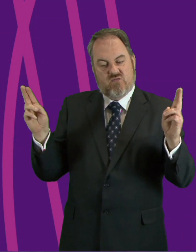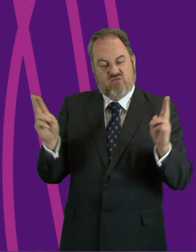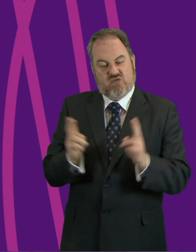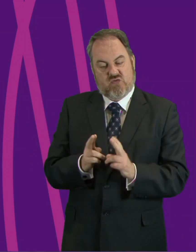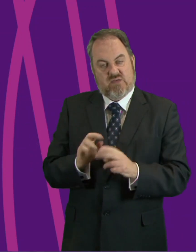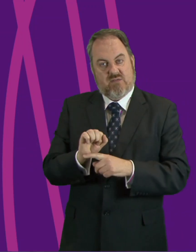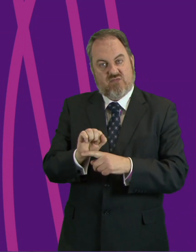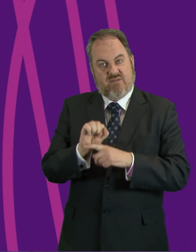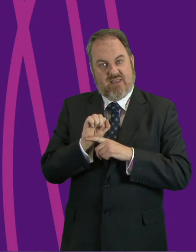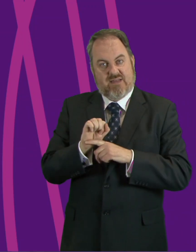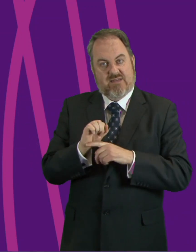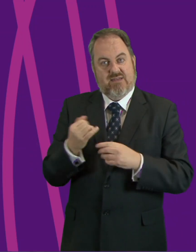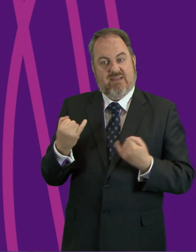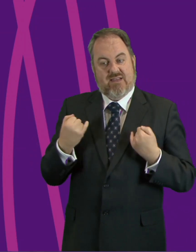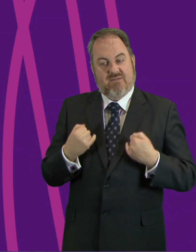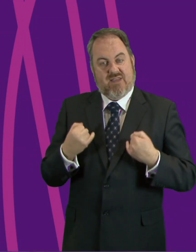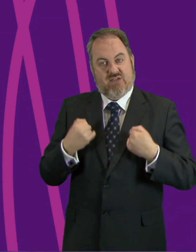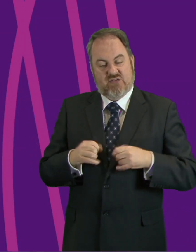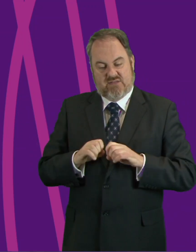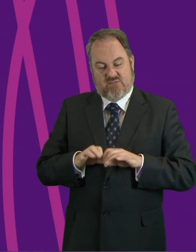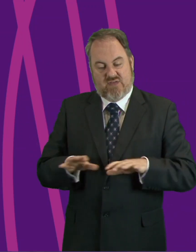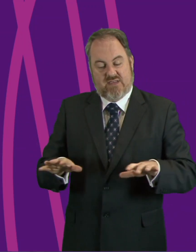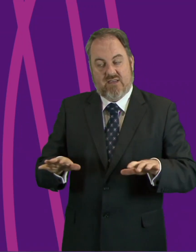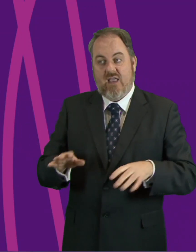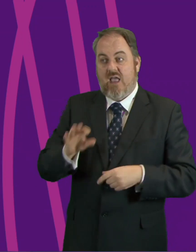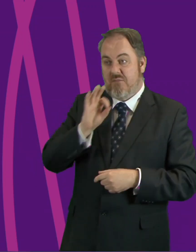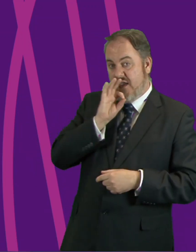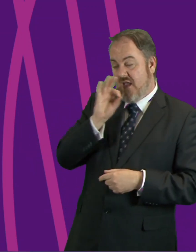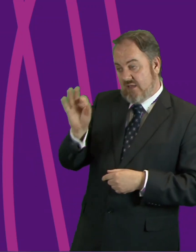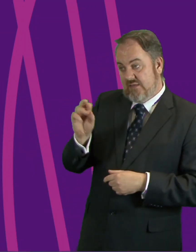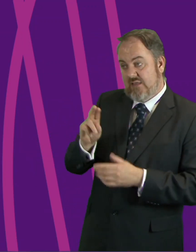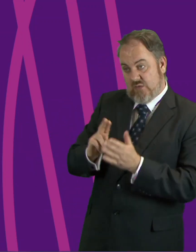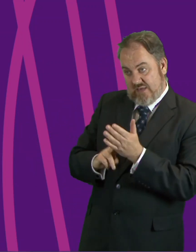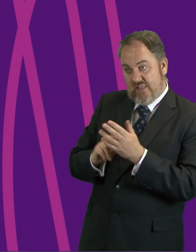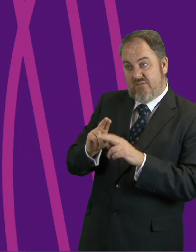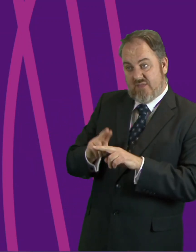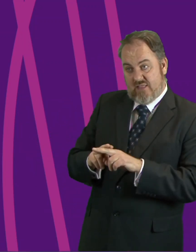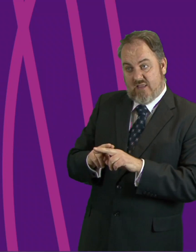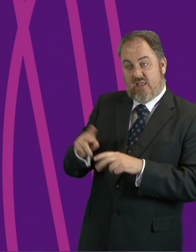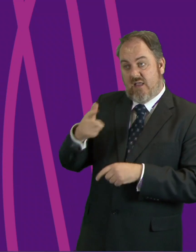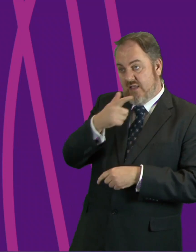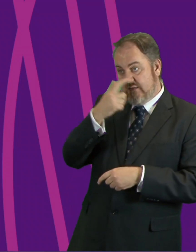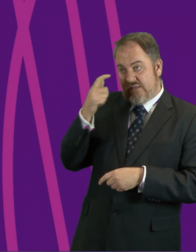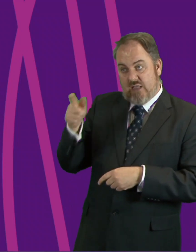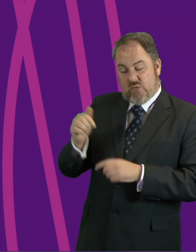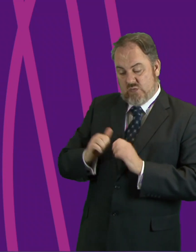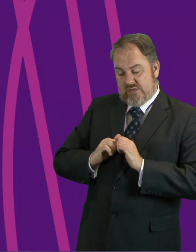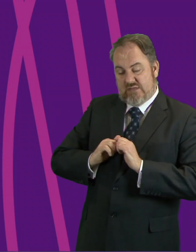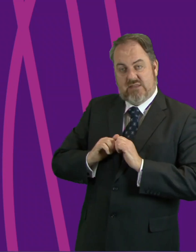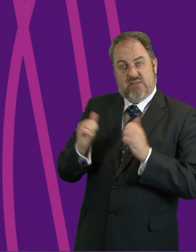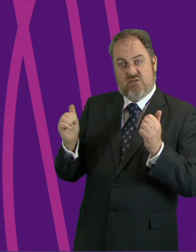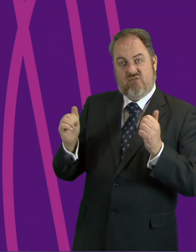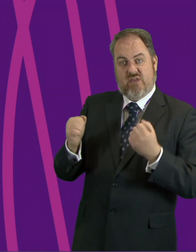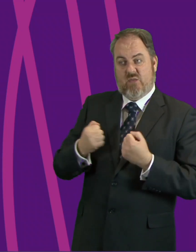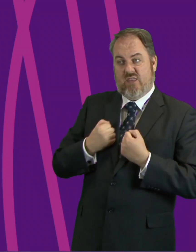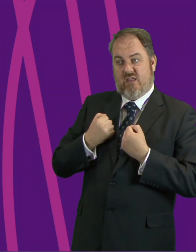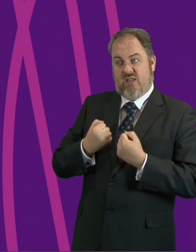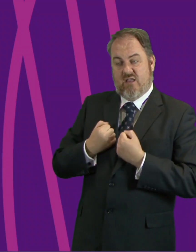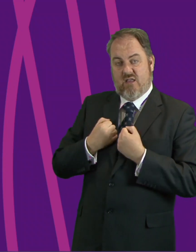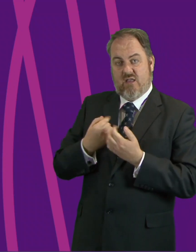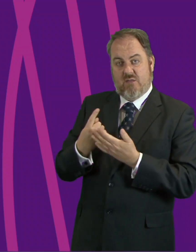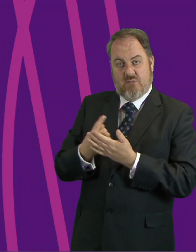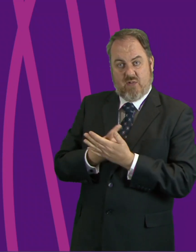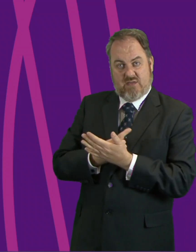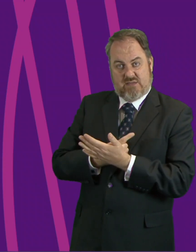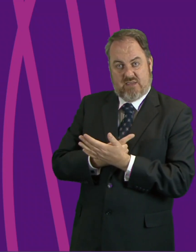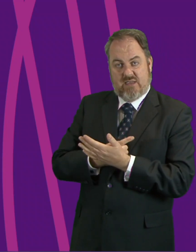care homes. And I hope Neil Findlay, even if he, as he's absolutely entitled to do, doesn't agree with the detail of that policy, he will take it